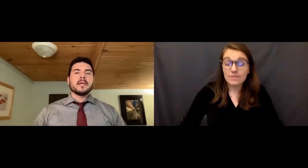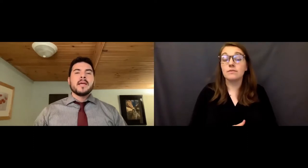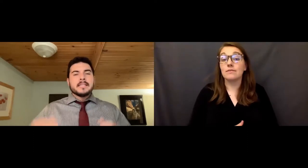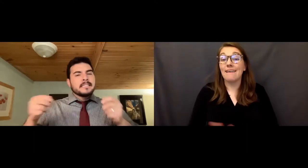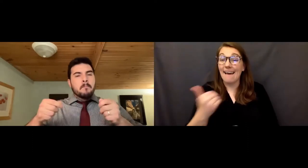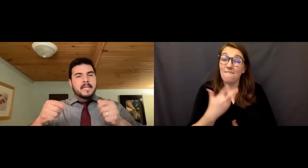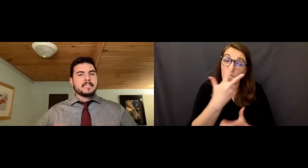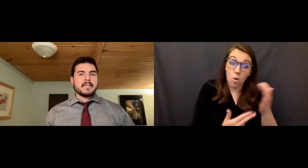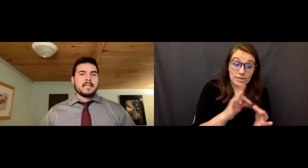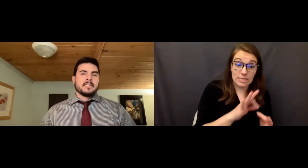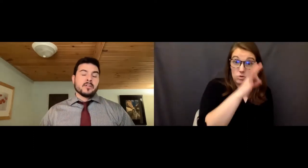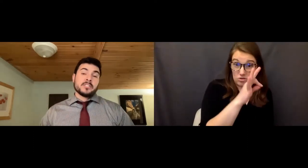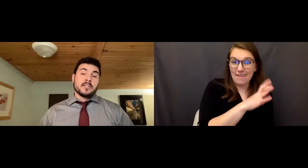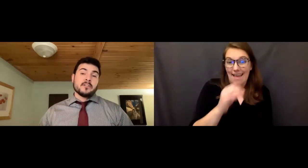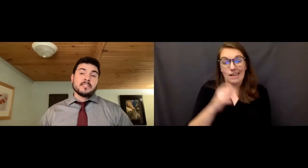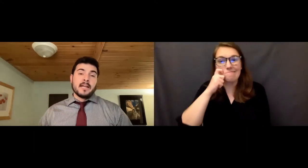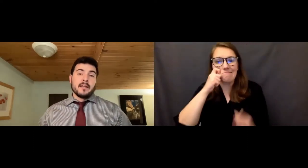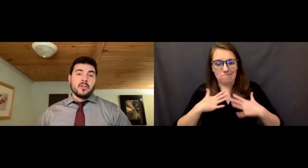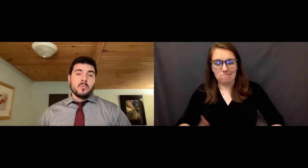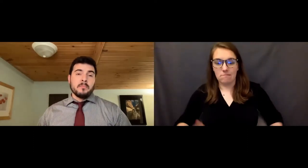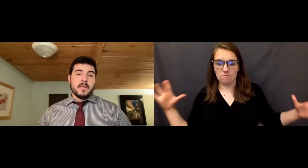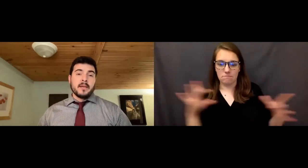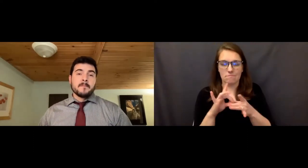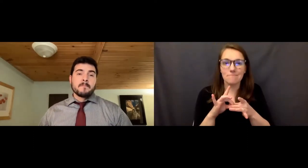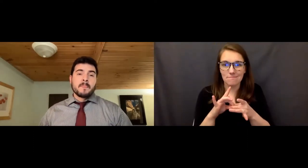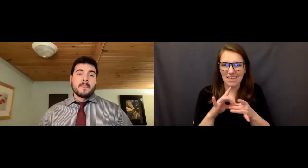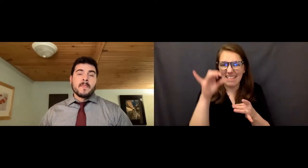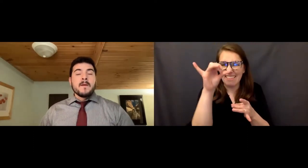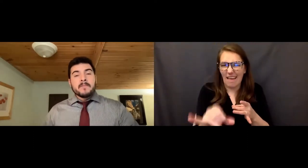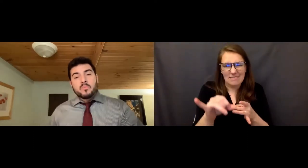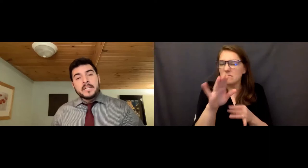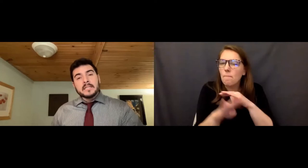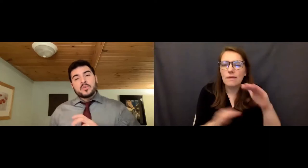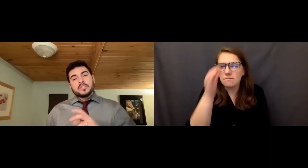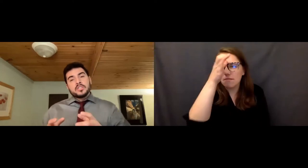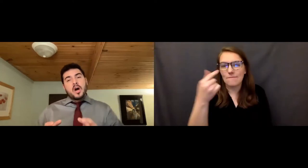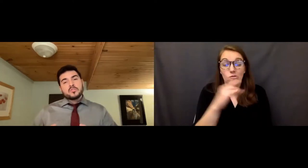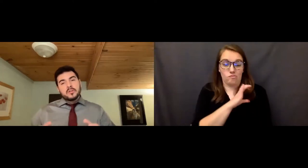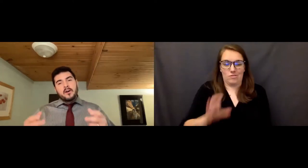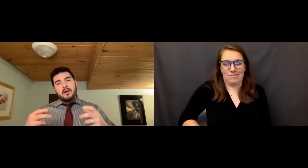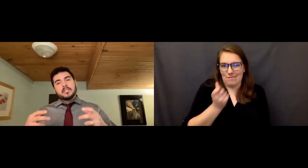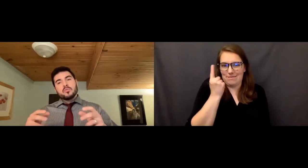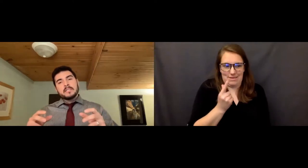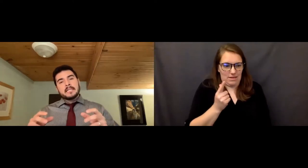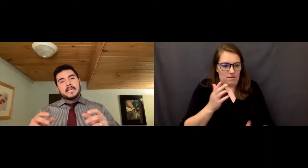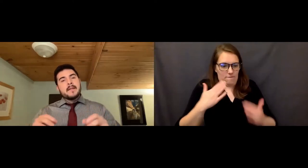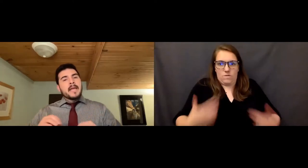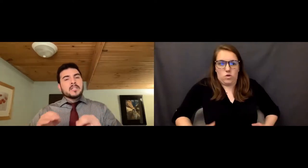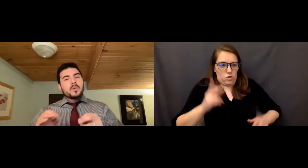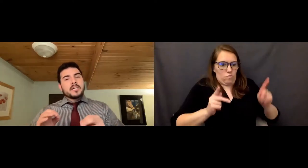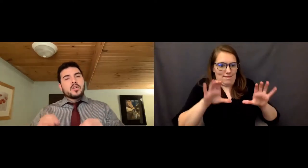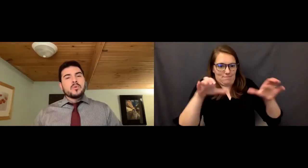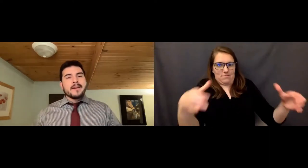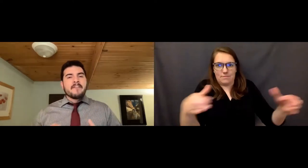unity, this is basic to the Christian understanding of the human being. For that reason, Christian doctrine on our integral dignity